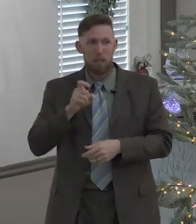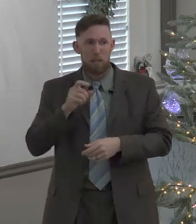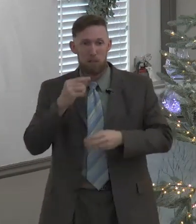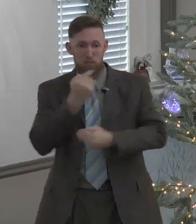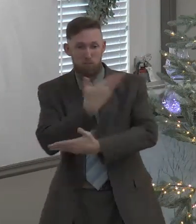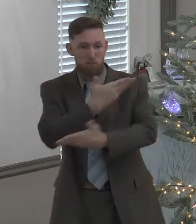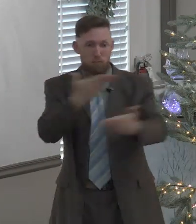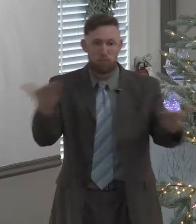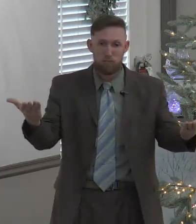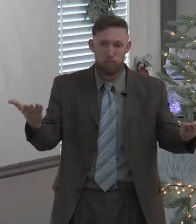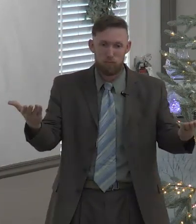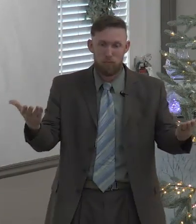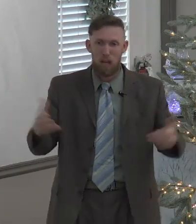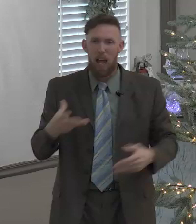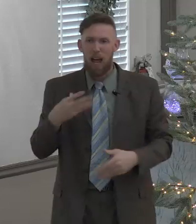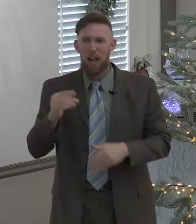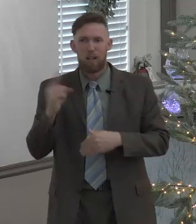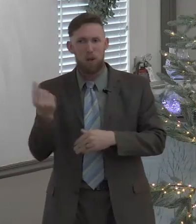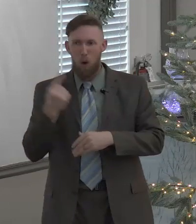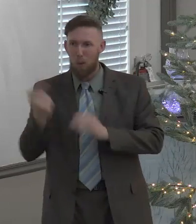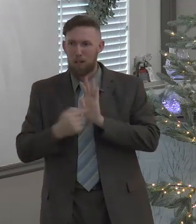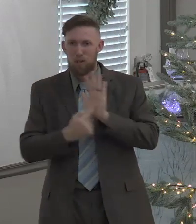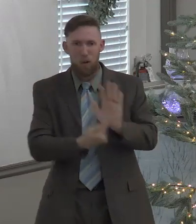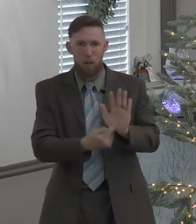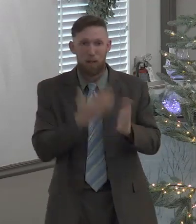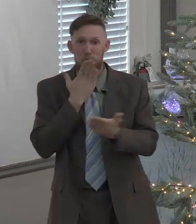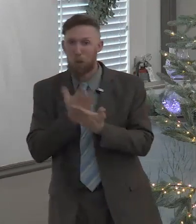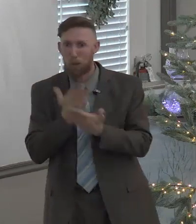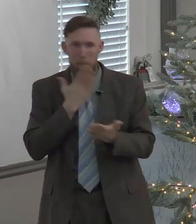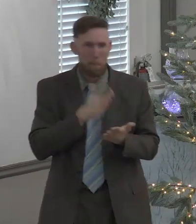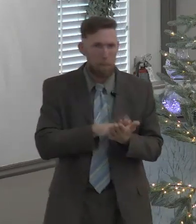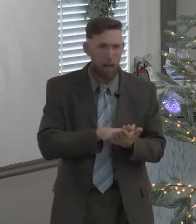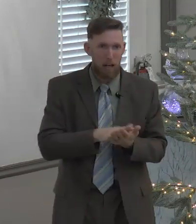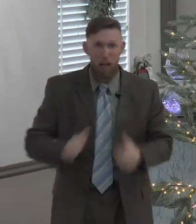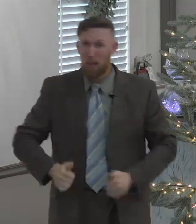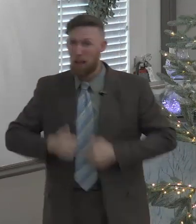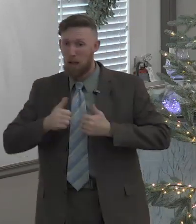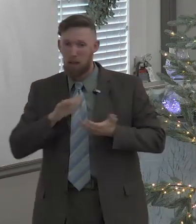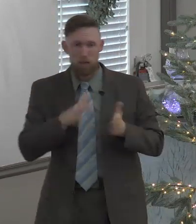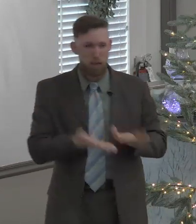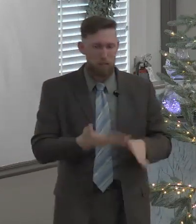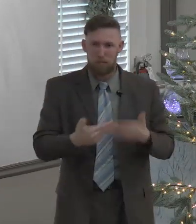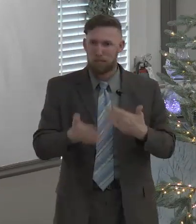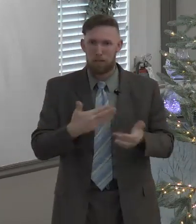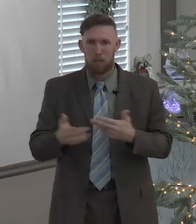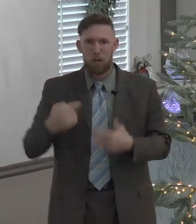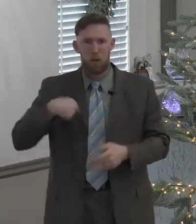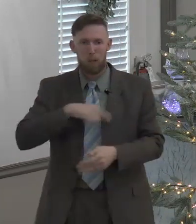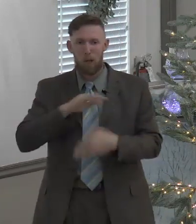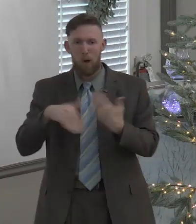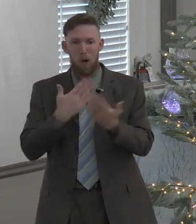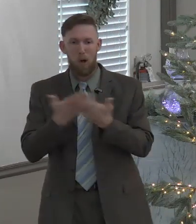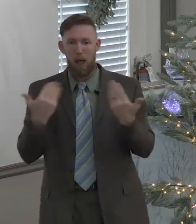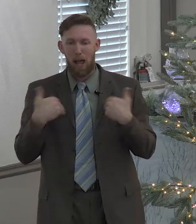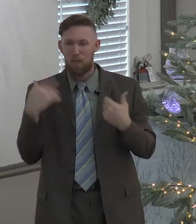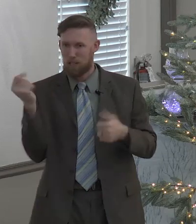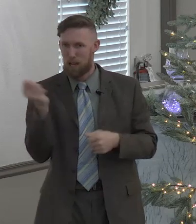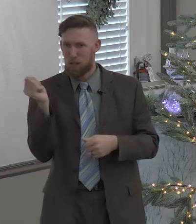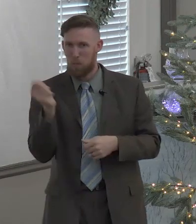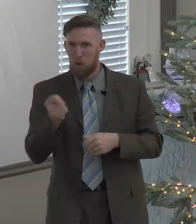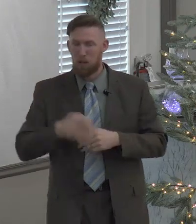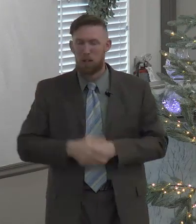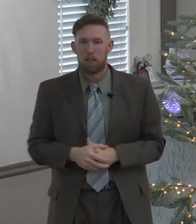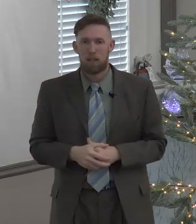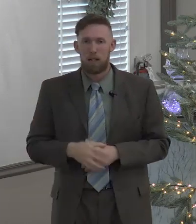Whether it's good, whether it's bad, whether it's neutral, whether it's active, whether it's dead, whatever it might be, but we all